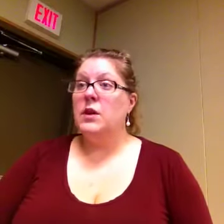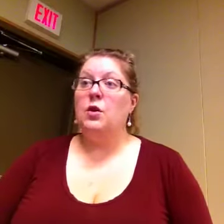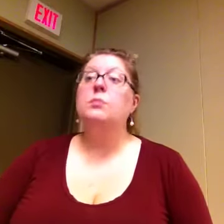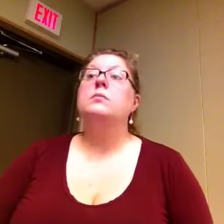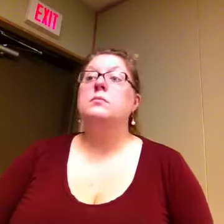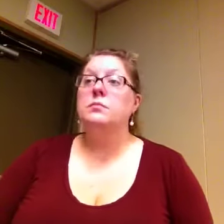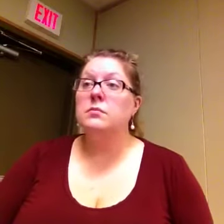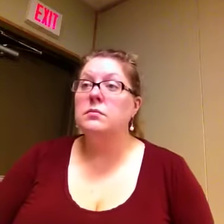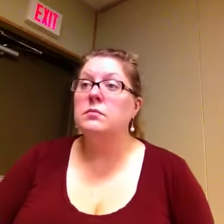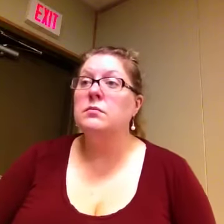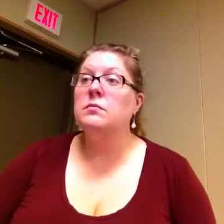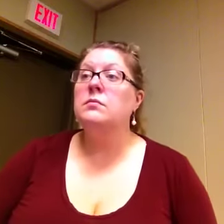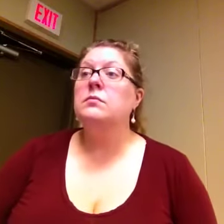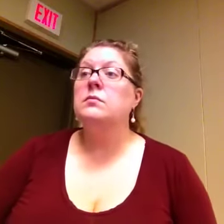oh,